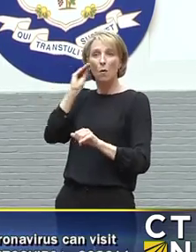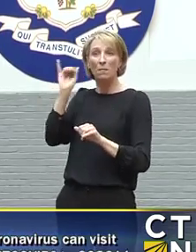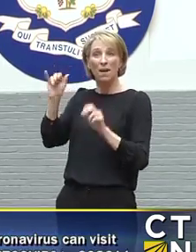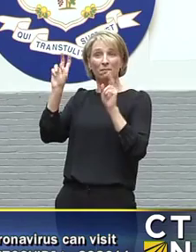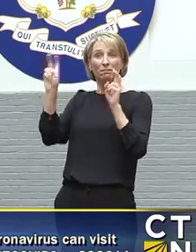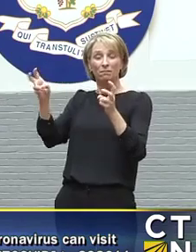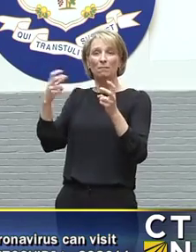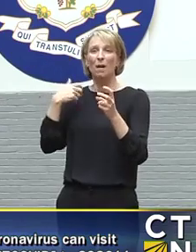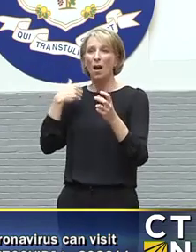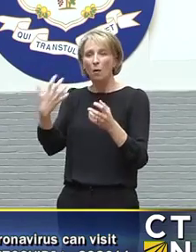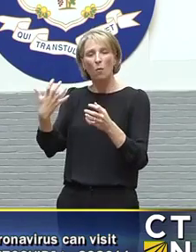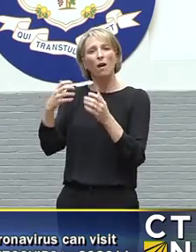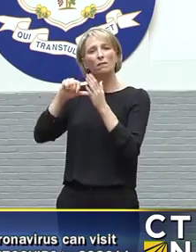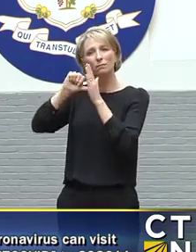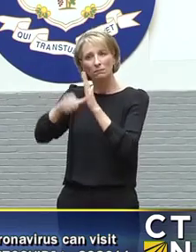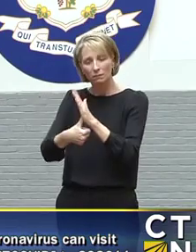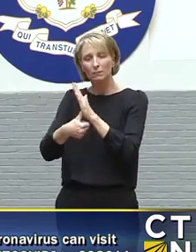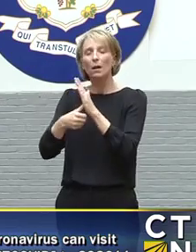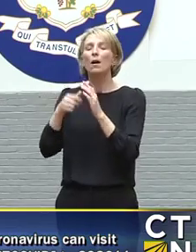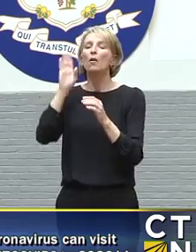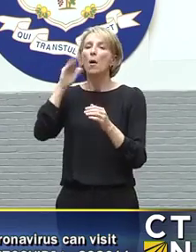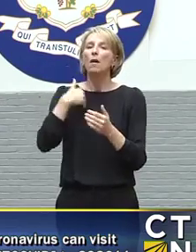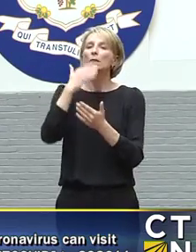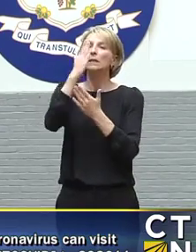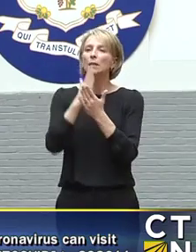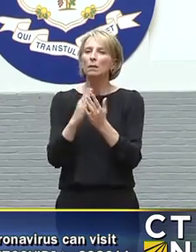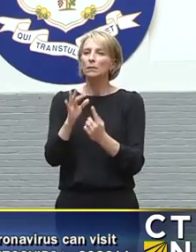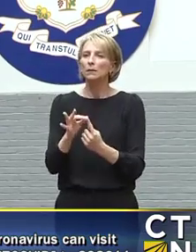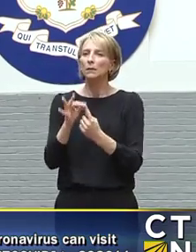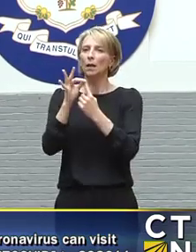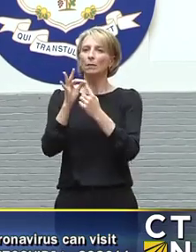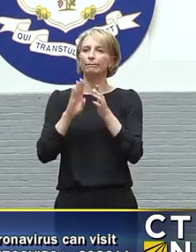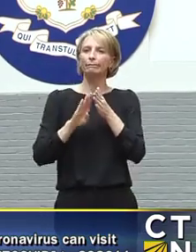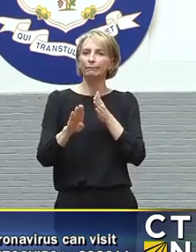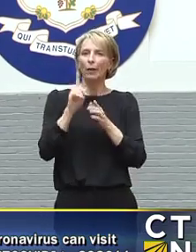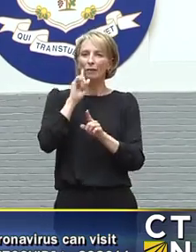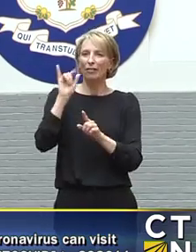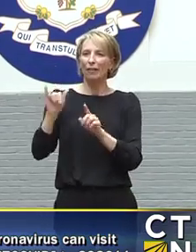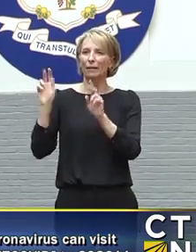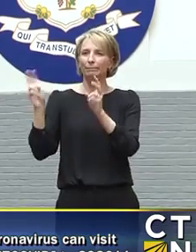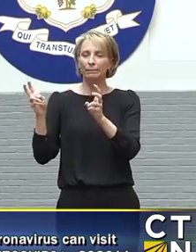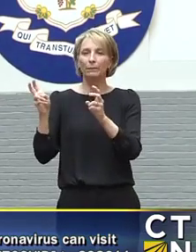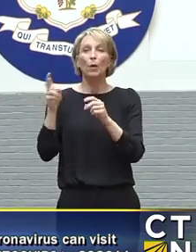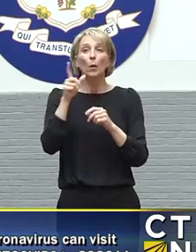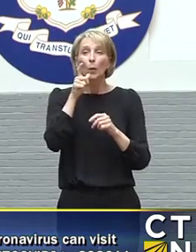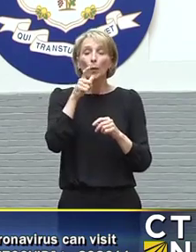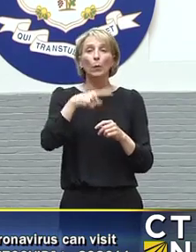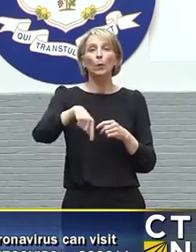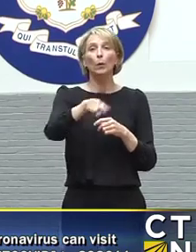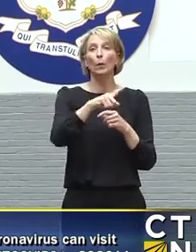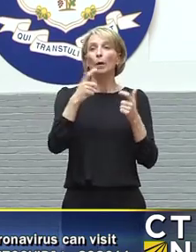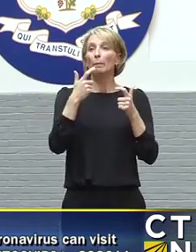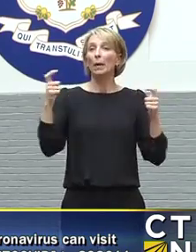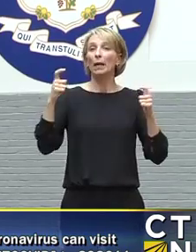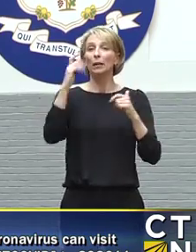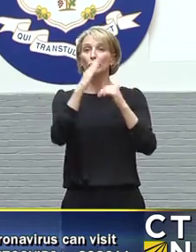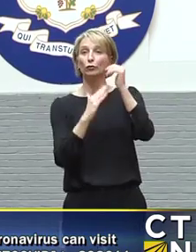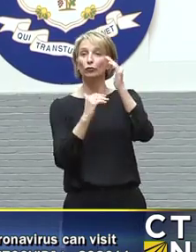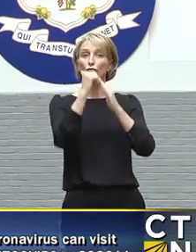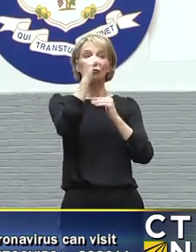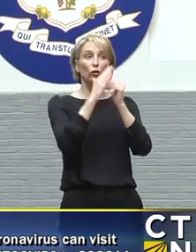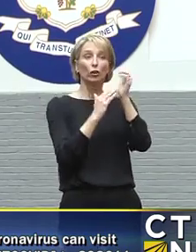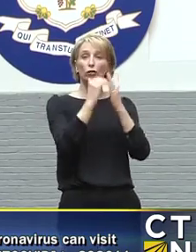well. There are a number of exemptions, of course, to this, and one of them is going to be major construction projects that are